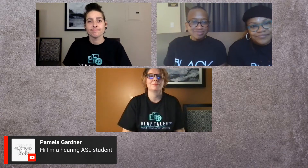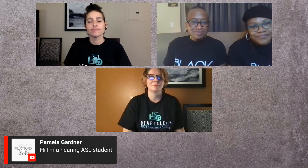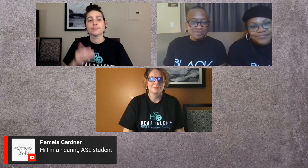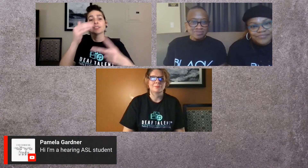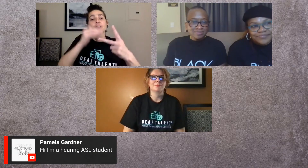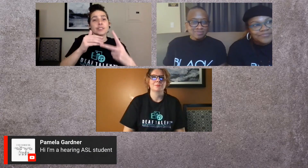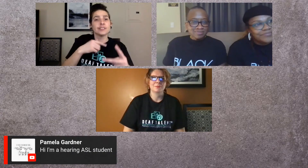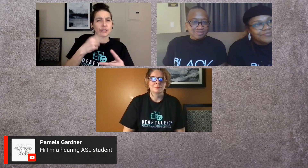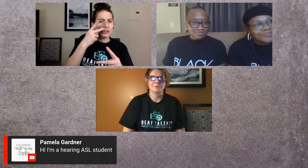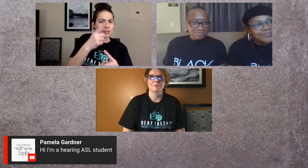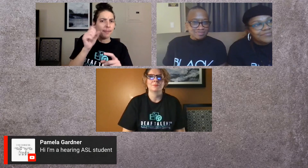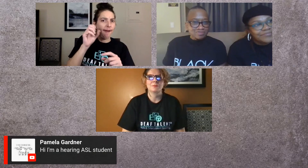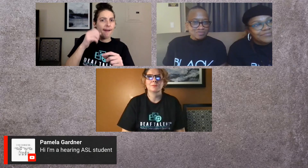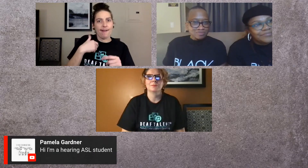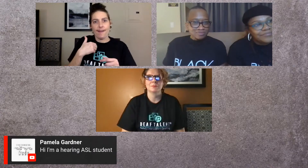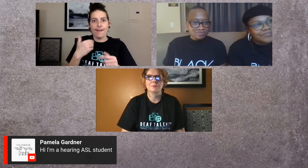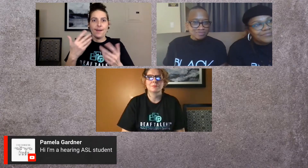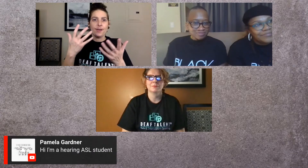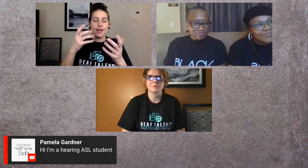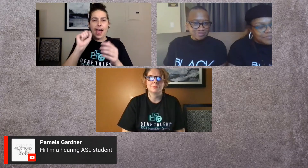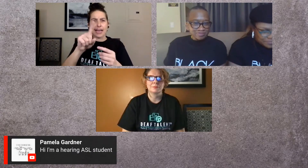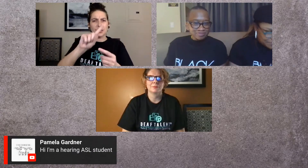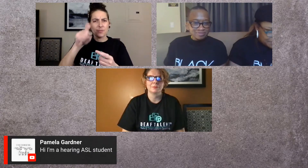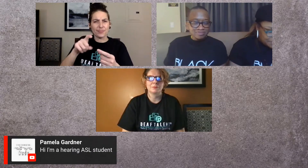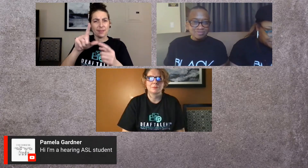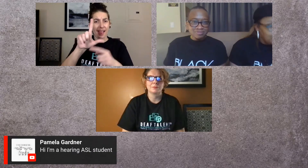Thank you, Pamela, Martha says.